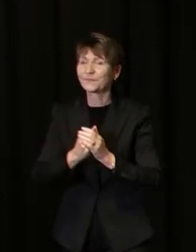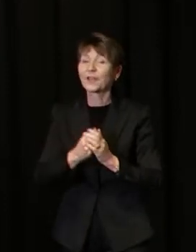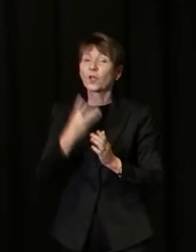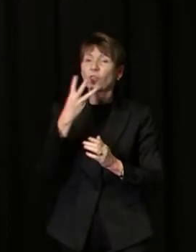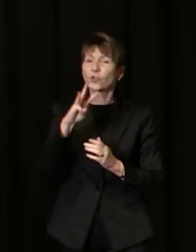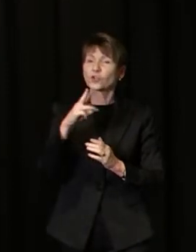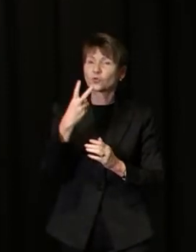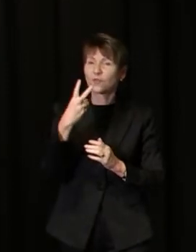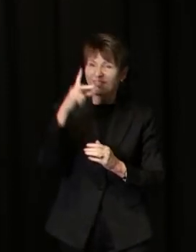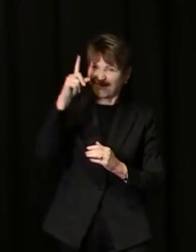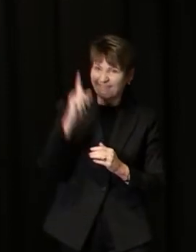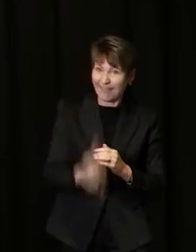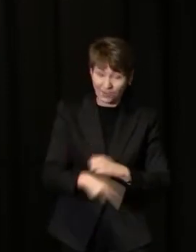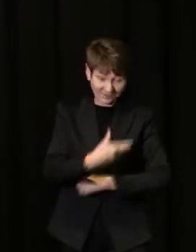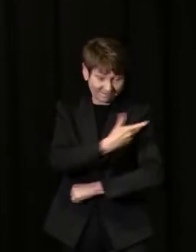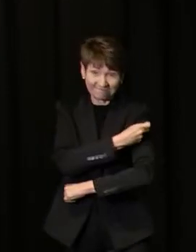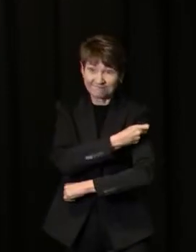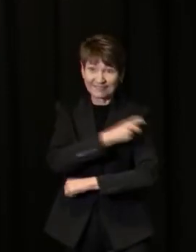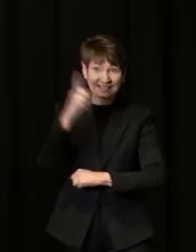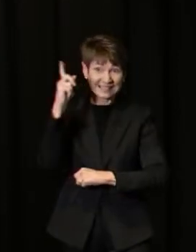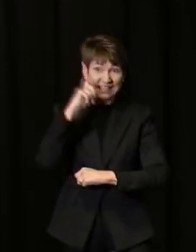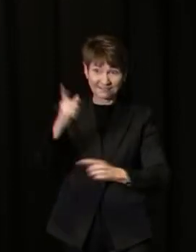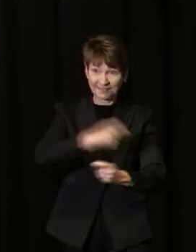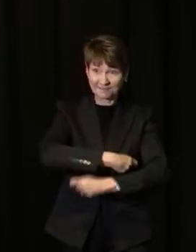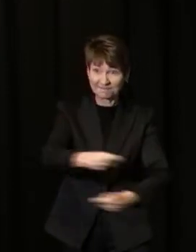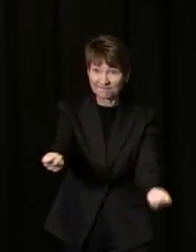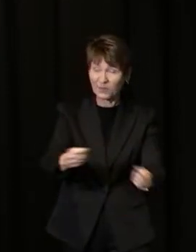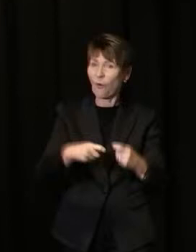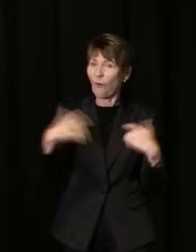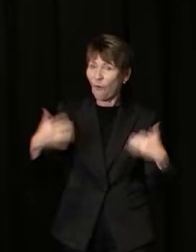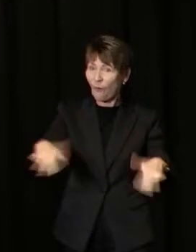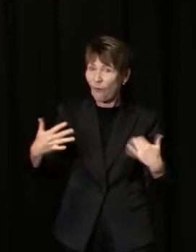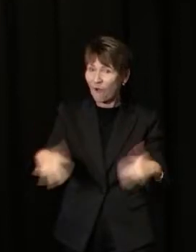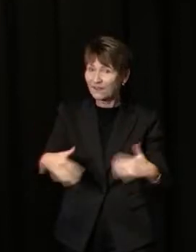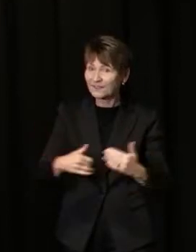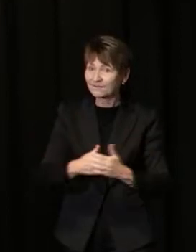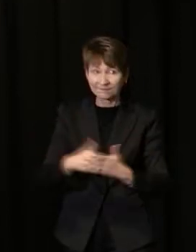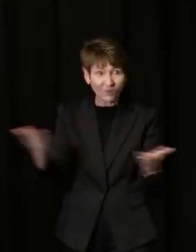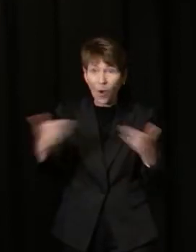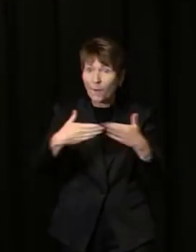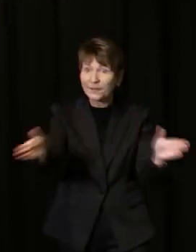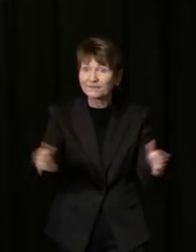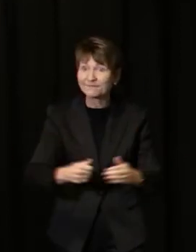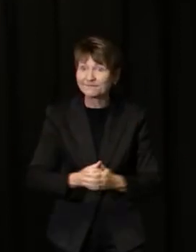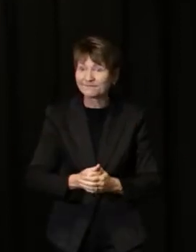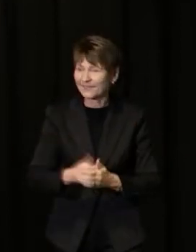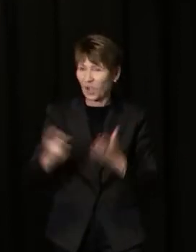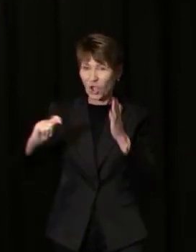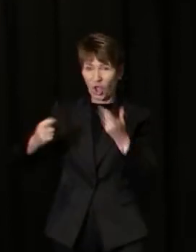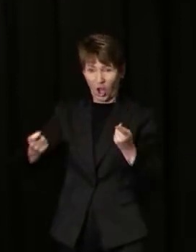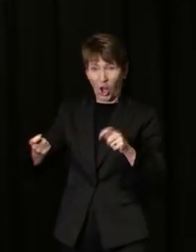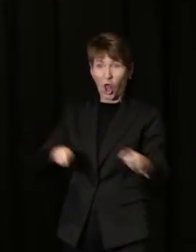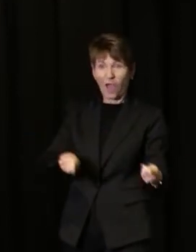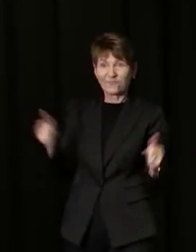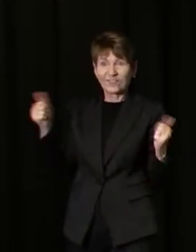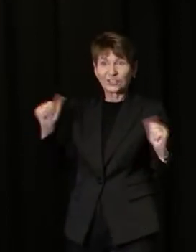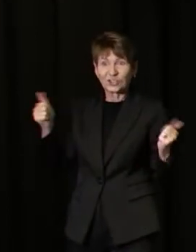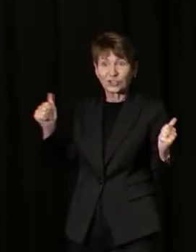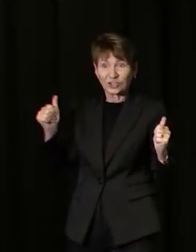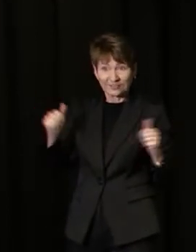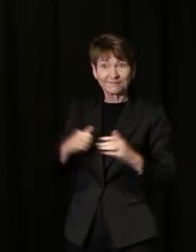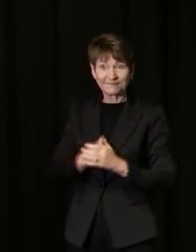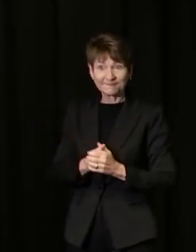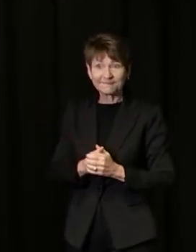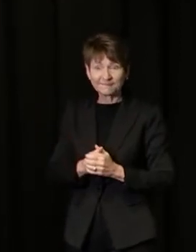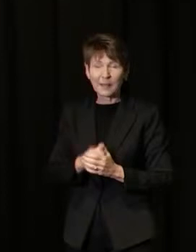39,250 vaccines were administered yesterday in state clinics. Just goes to show, you know, we're open. The lockdown's ended. We've got some very exciting announcements to make today, but we've